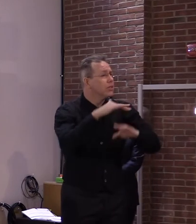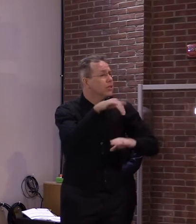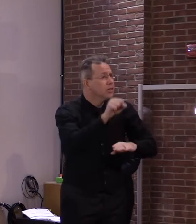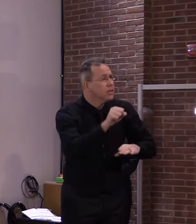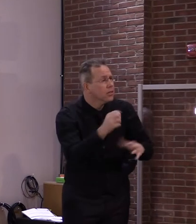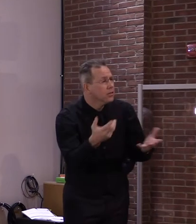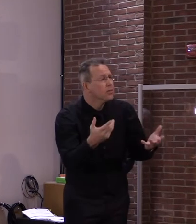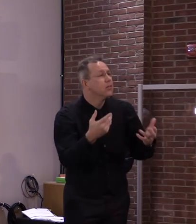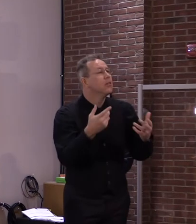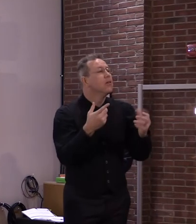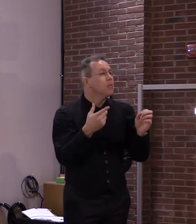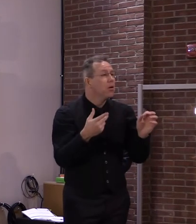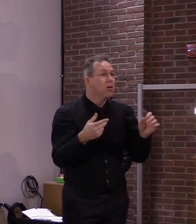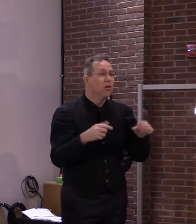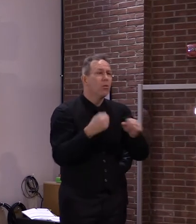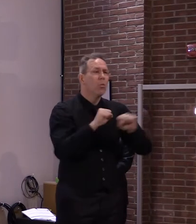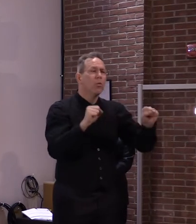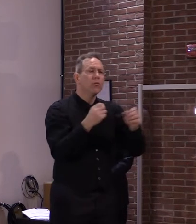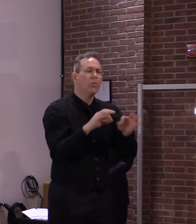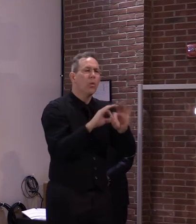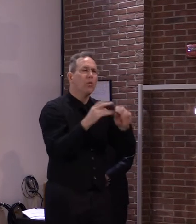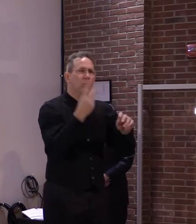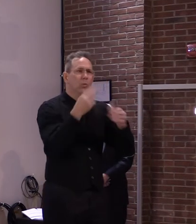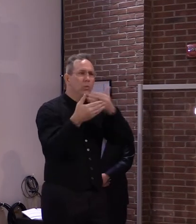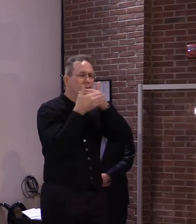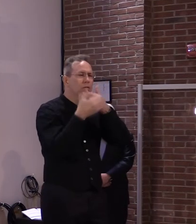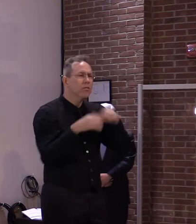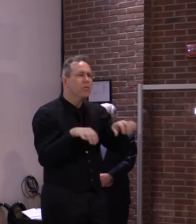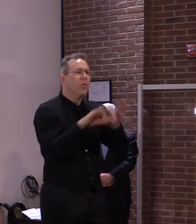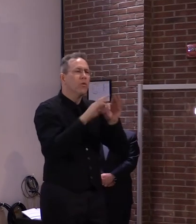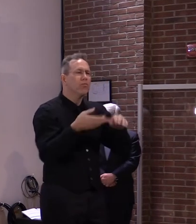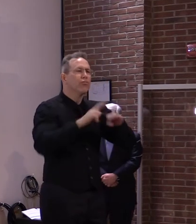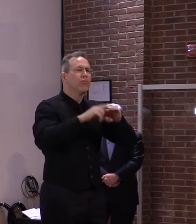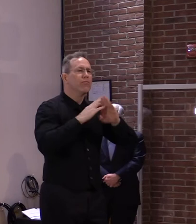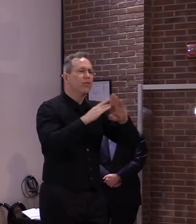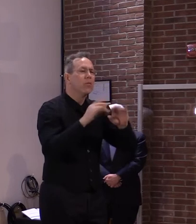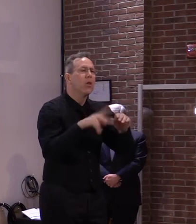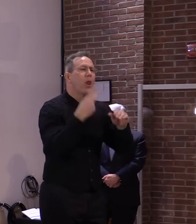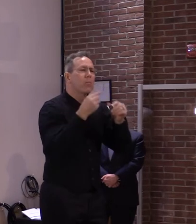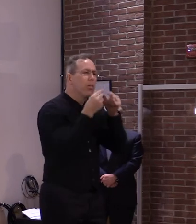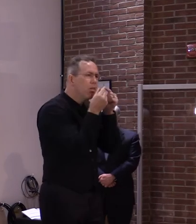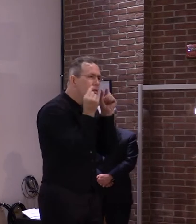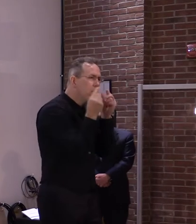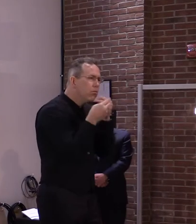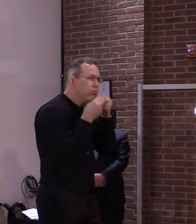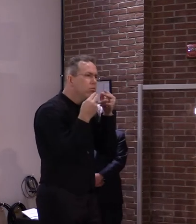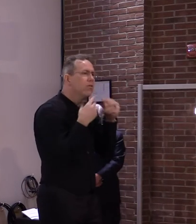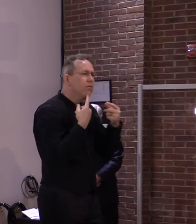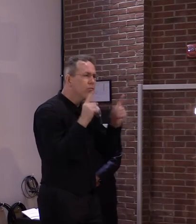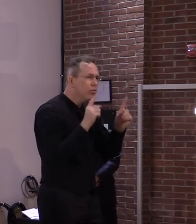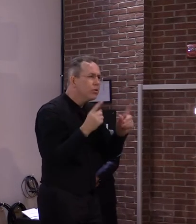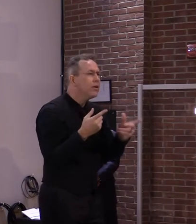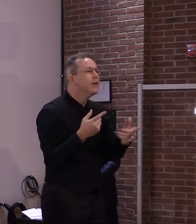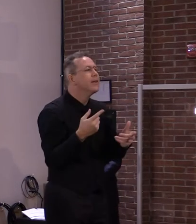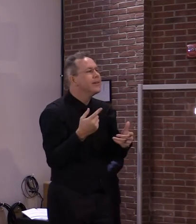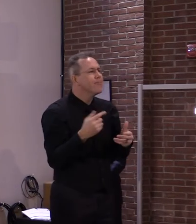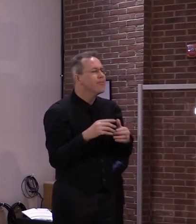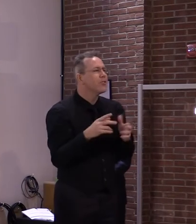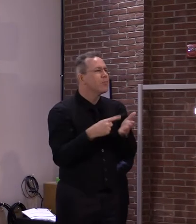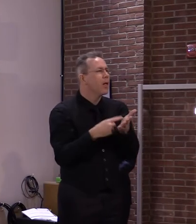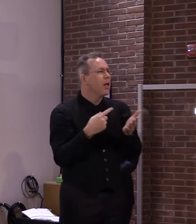amount of benefit the additional benefit coming from the double mask is oftentimes one mask is slipping and not